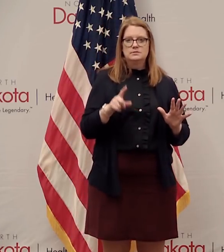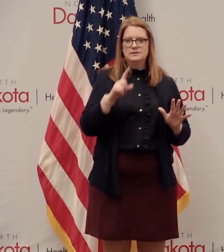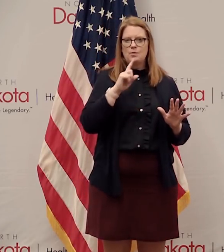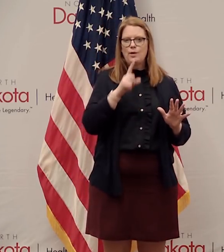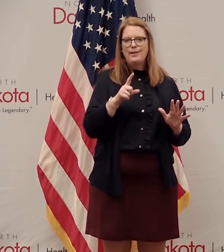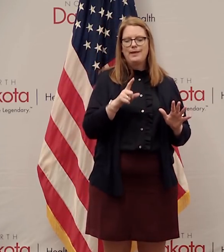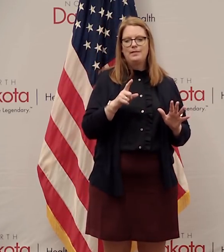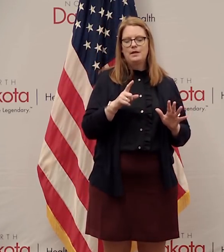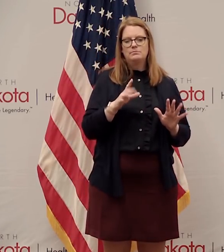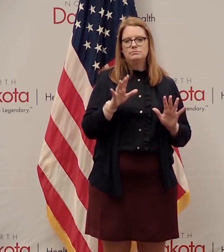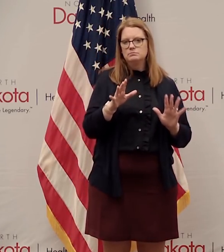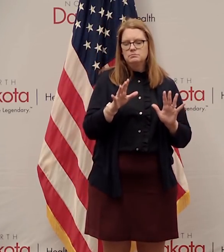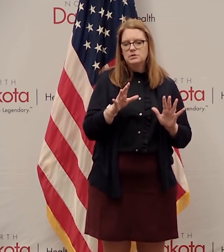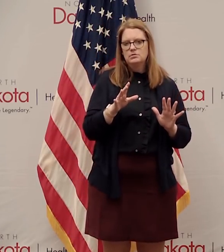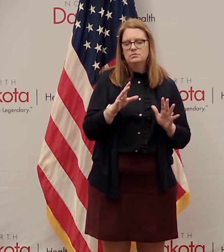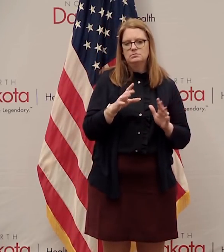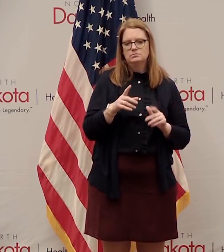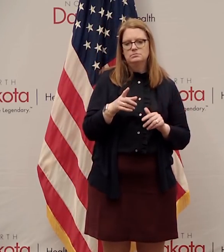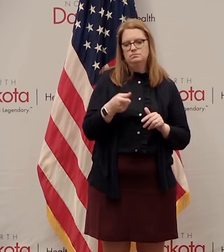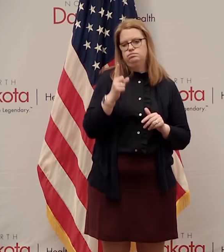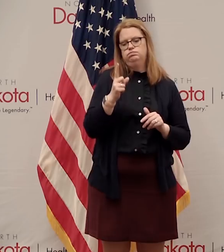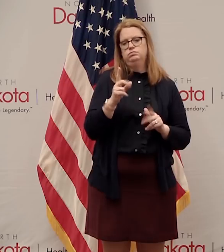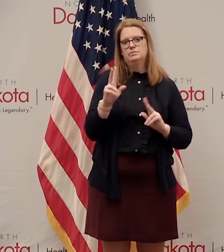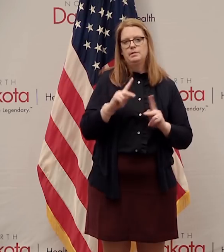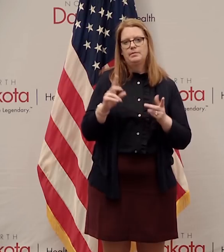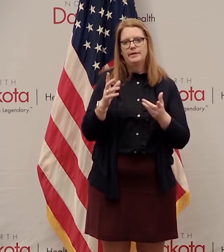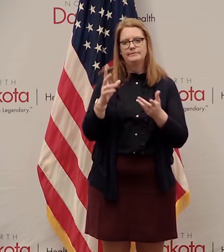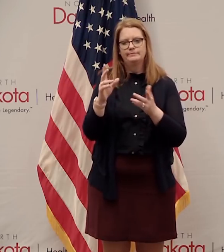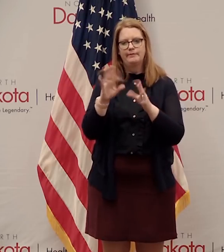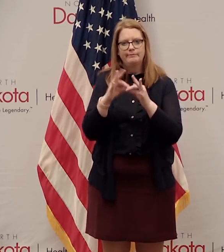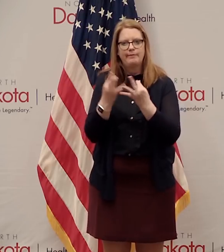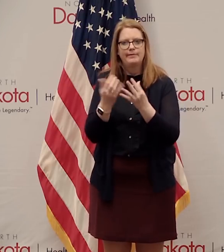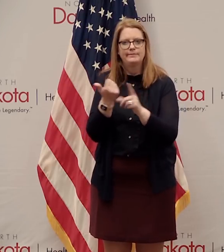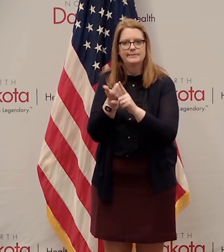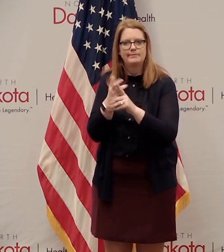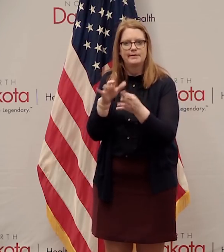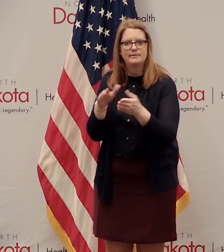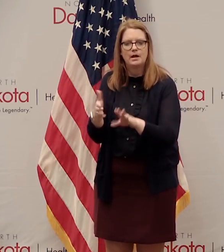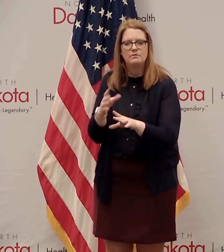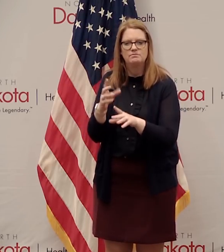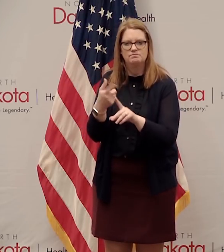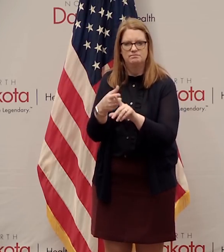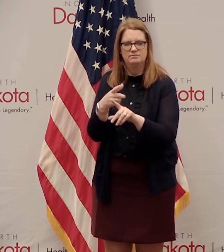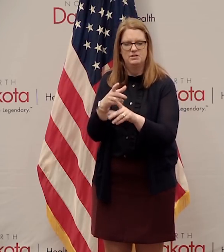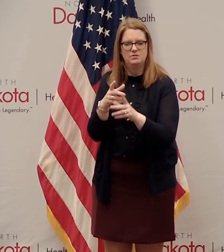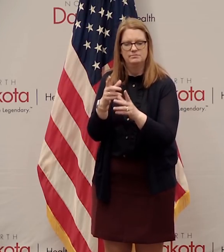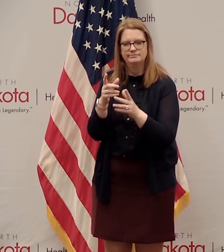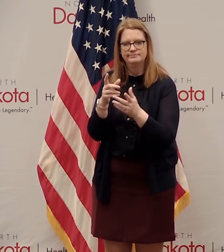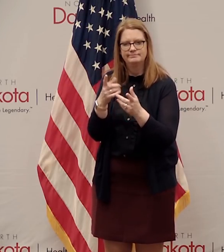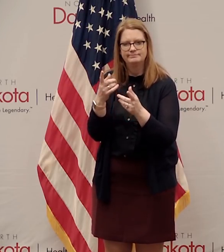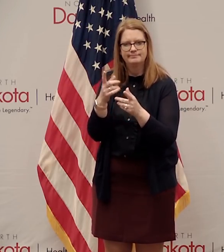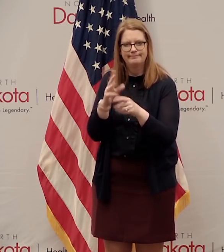for anybody who's lost a family member, but I think it's important for us to really try to assess